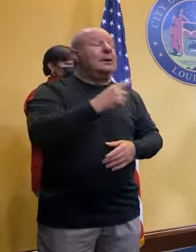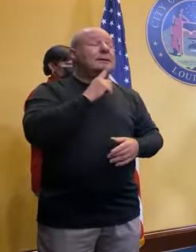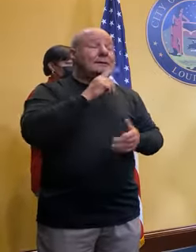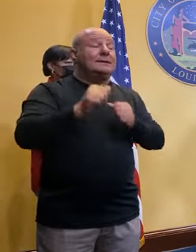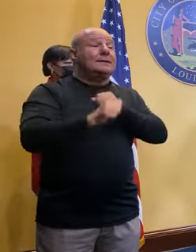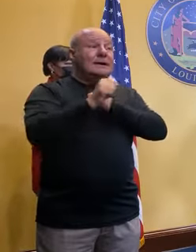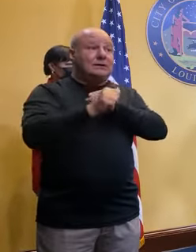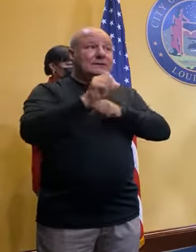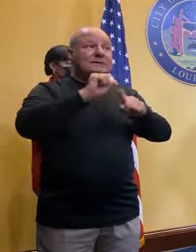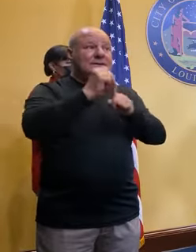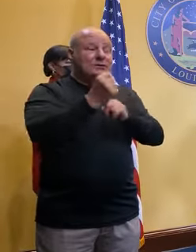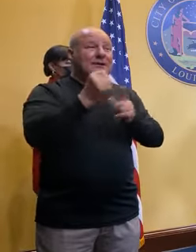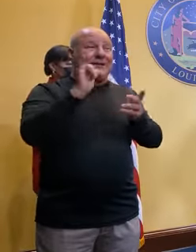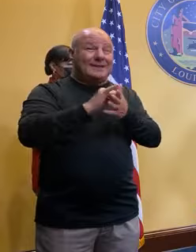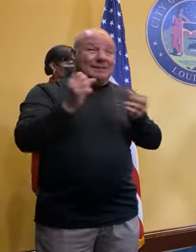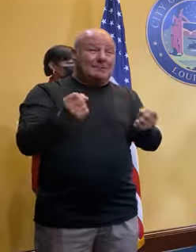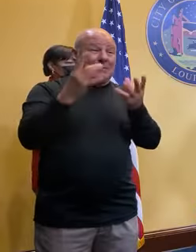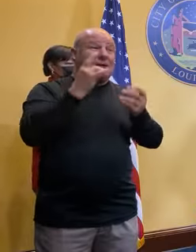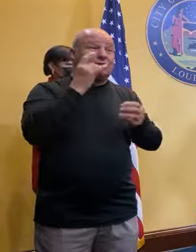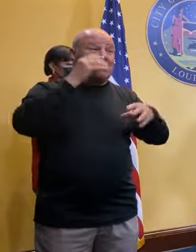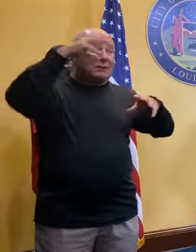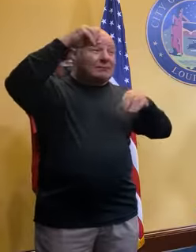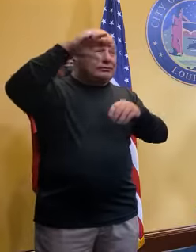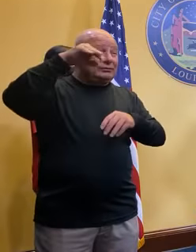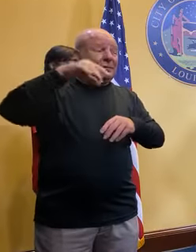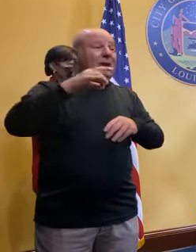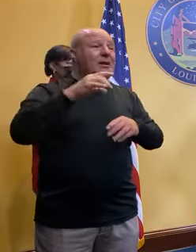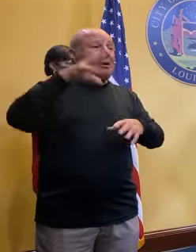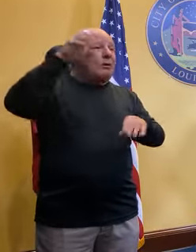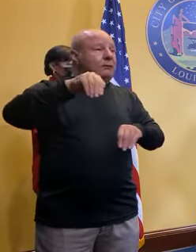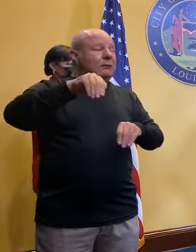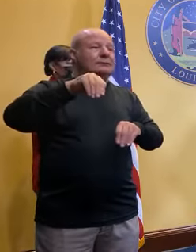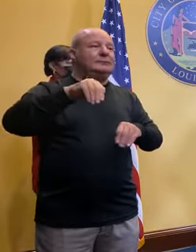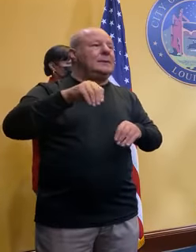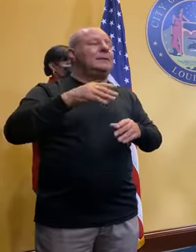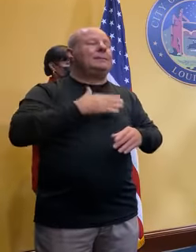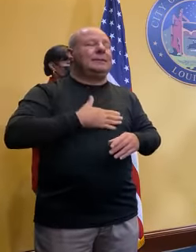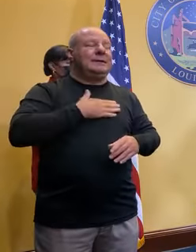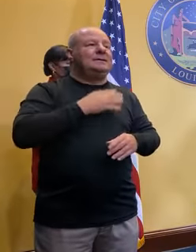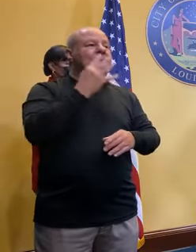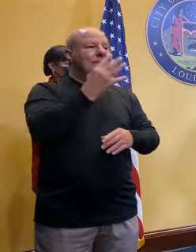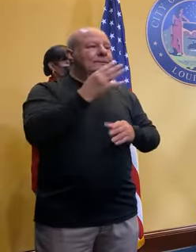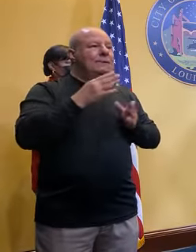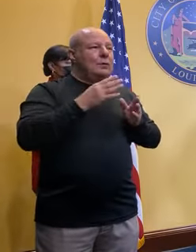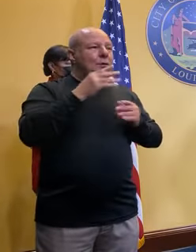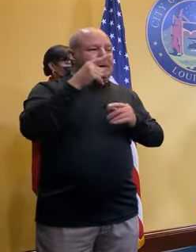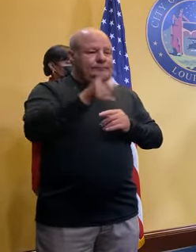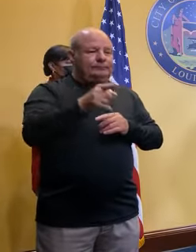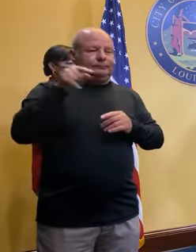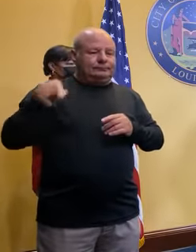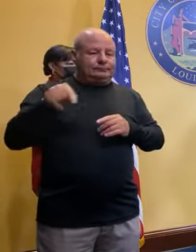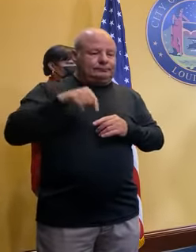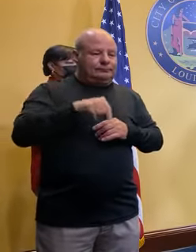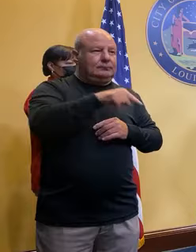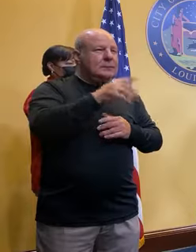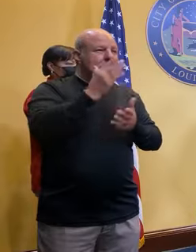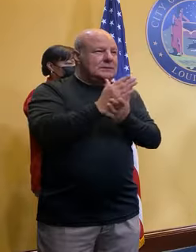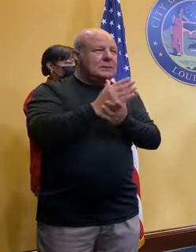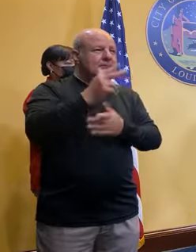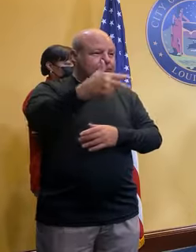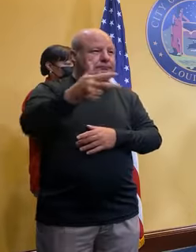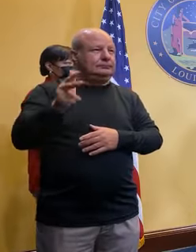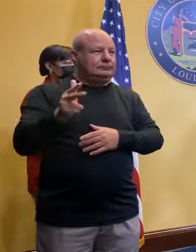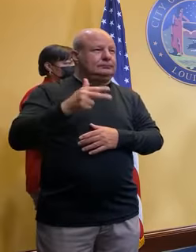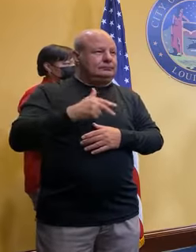dangerous situation to have this many traffic lights down at one time. Please, it is a 4-way stop sign, and we're going to have those stop signs up 200 by the end of the day